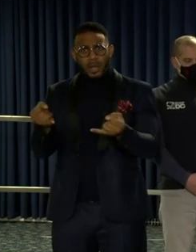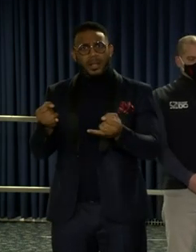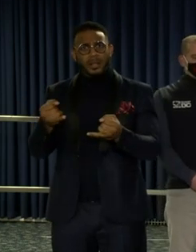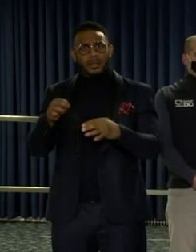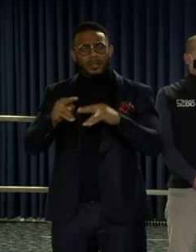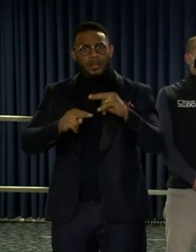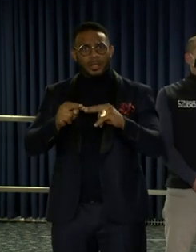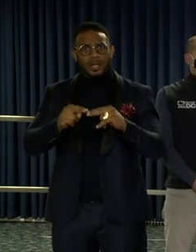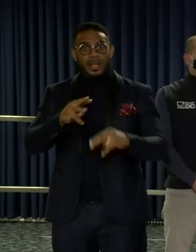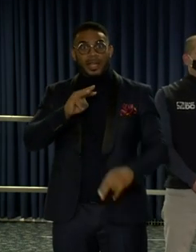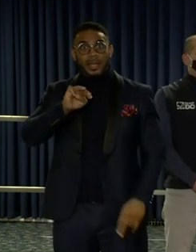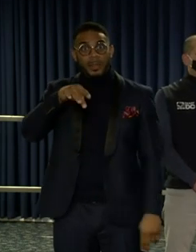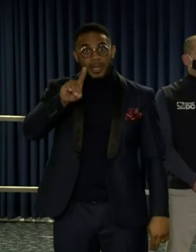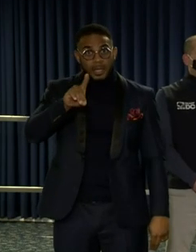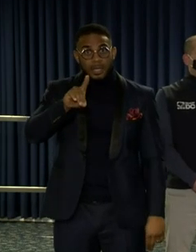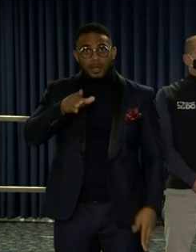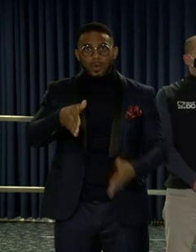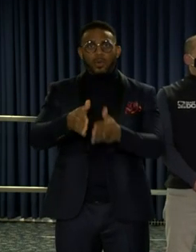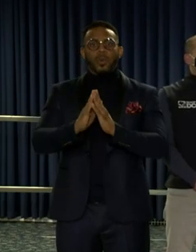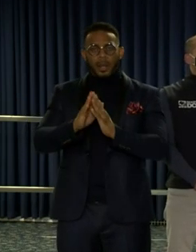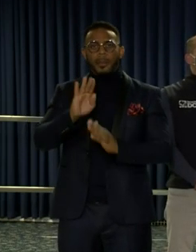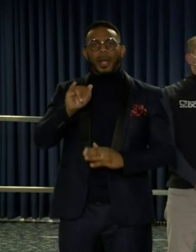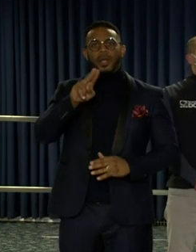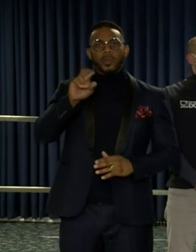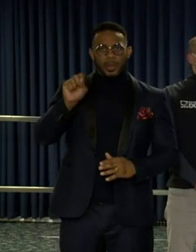building. MPD was requested